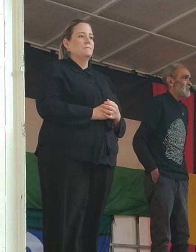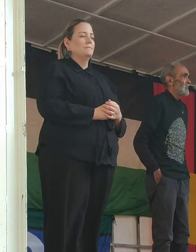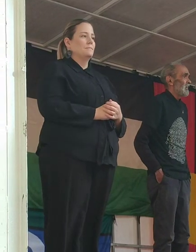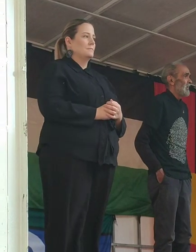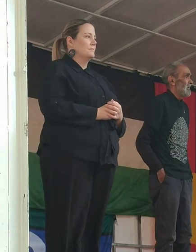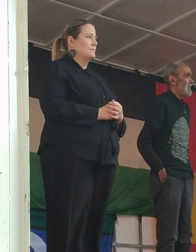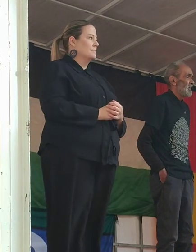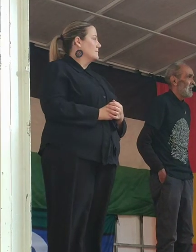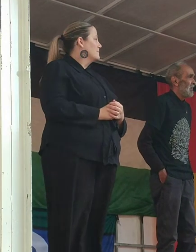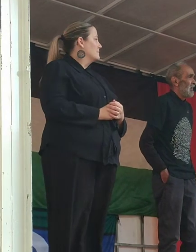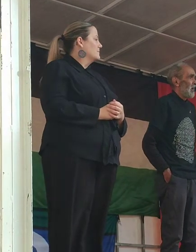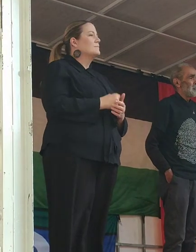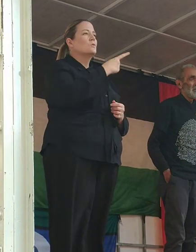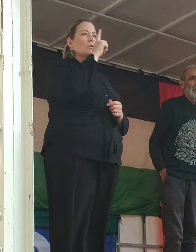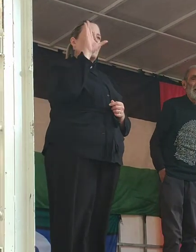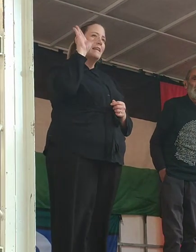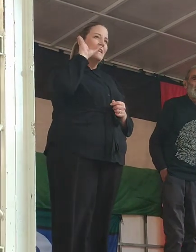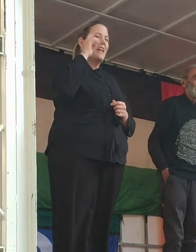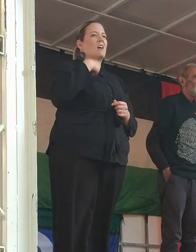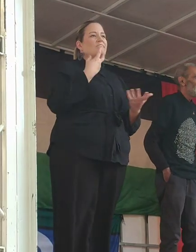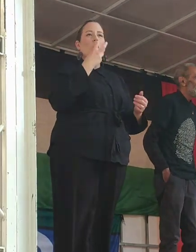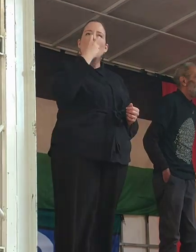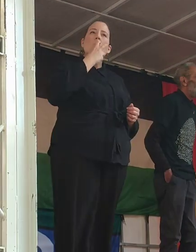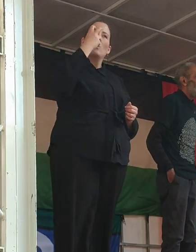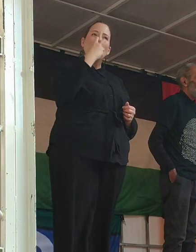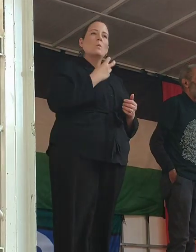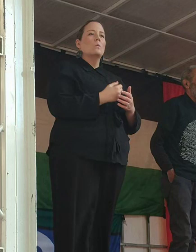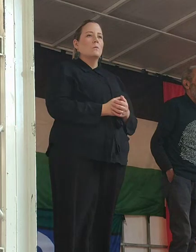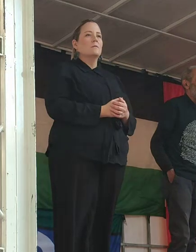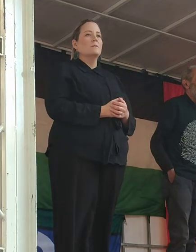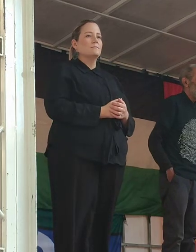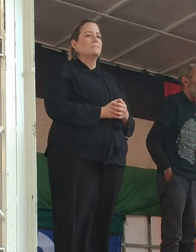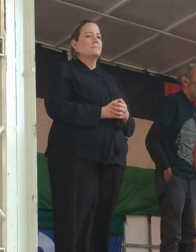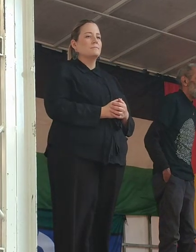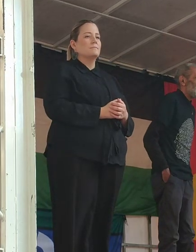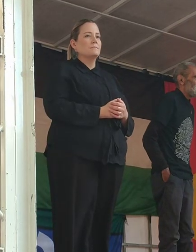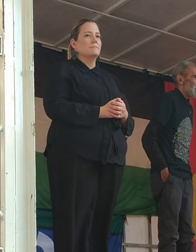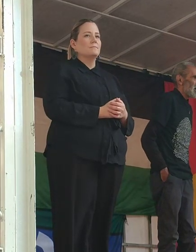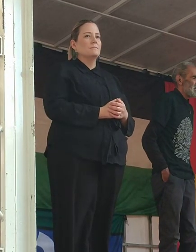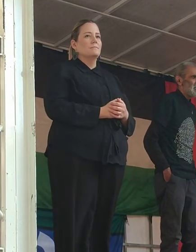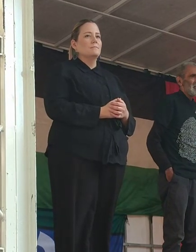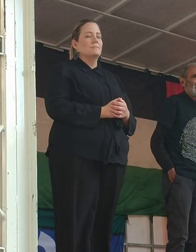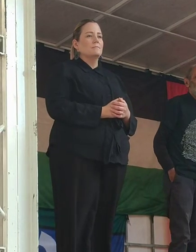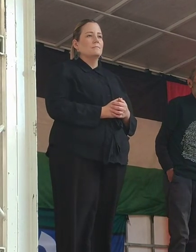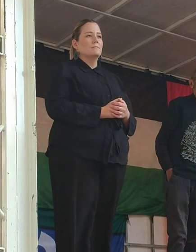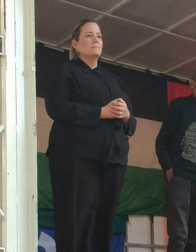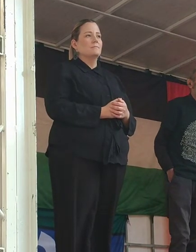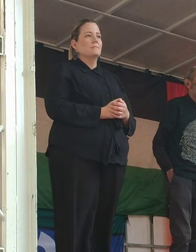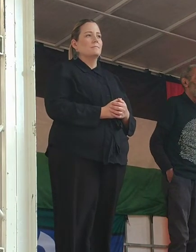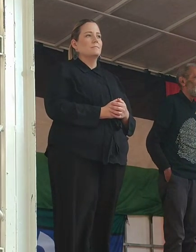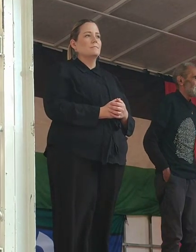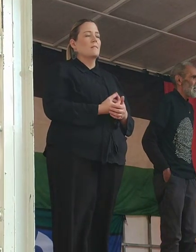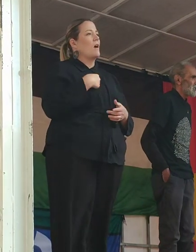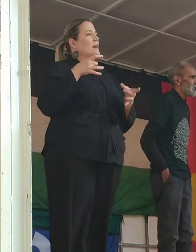As you can hear, I'm getting old. I began my fight for